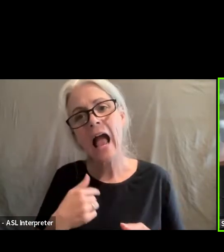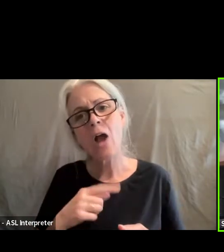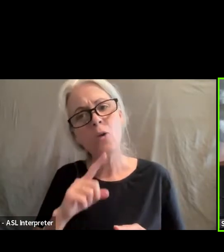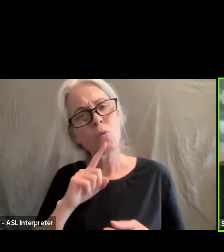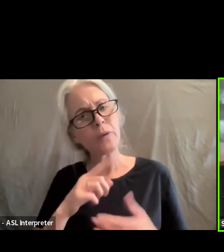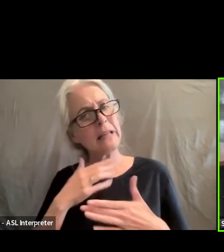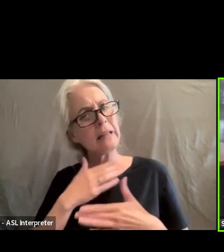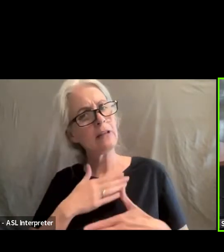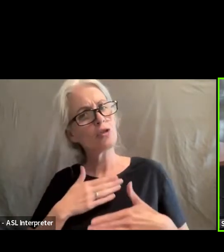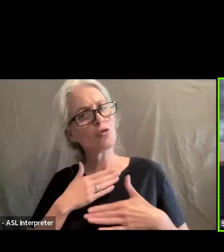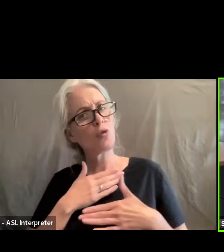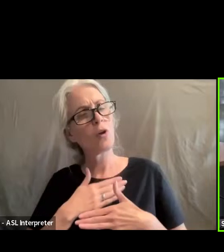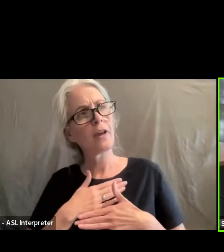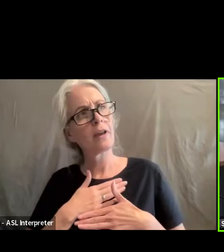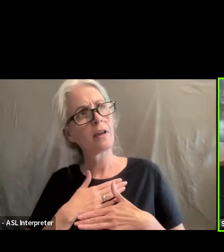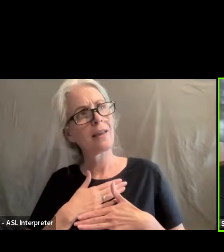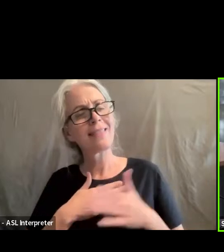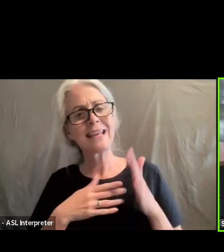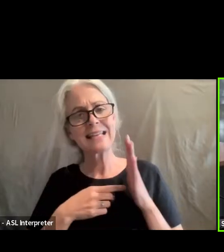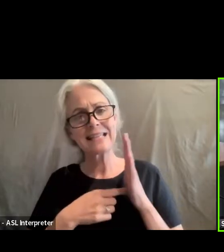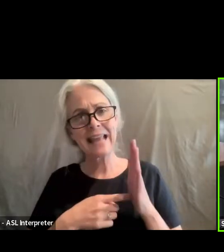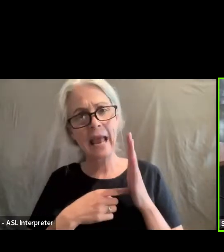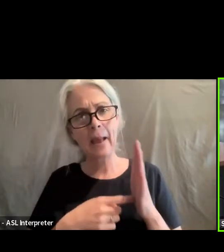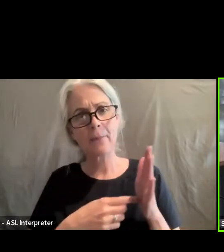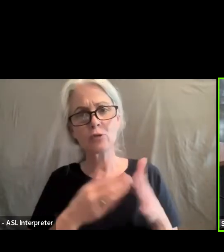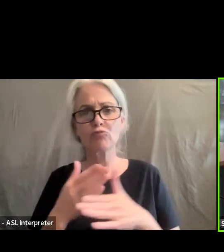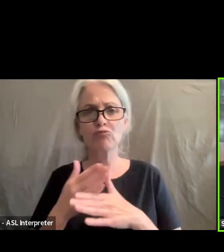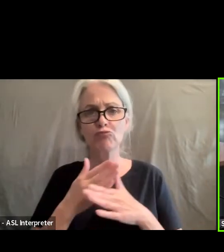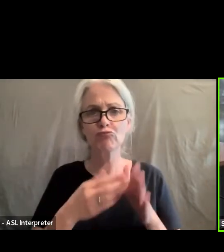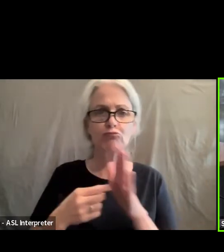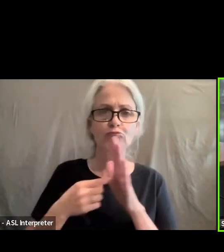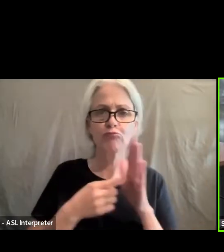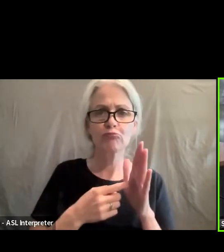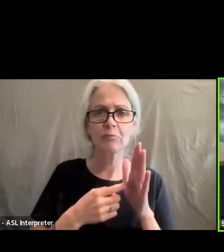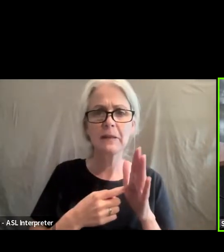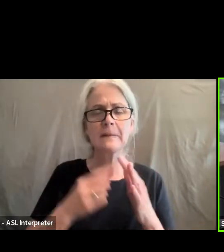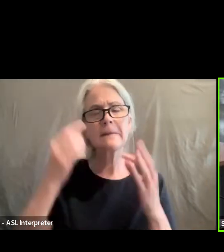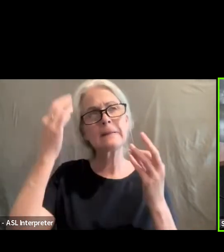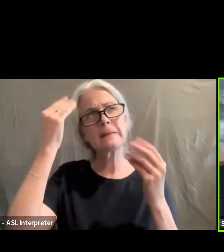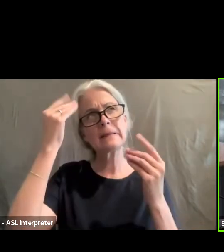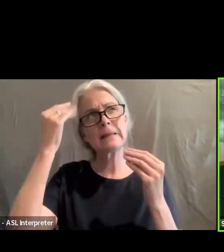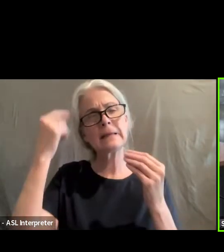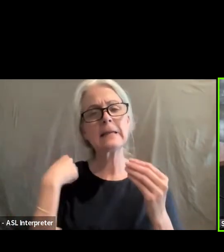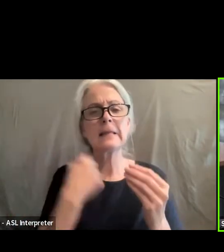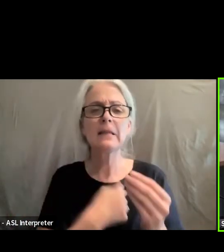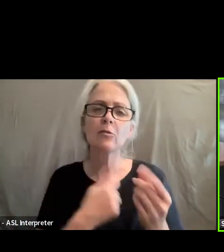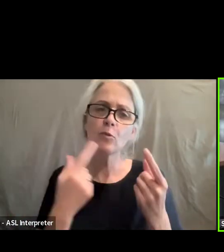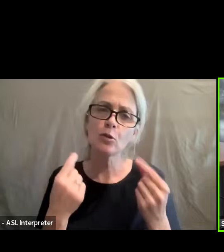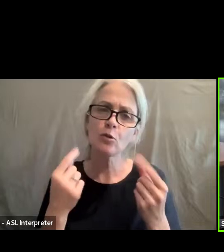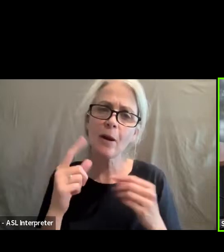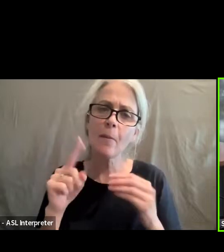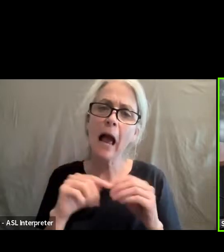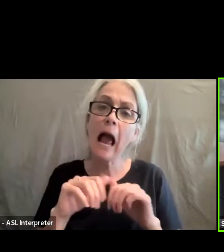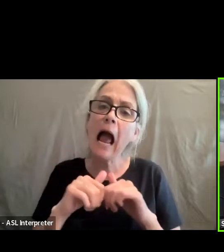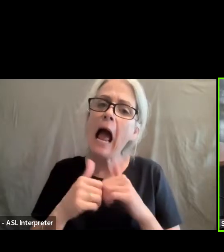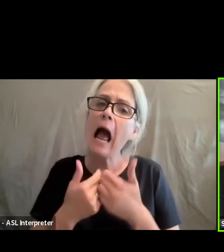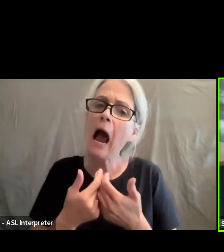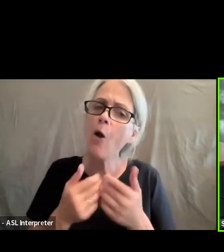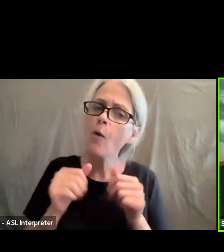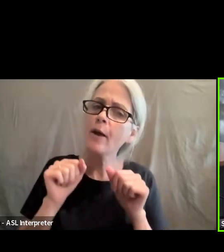really enjoy the examples that were shared and the thinking that we're doing about how can